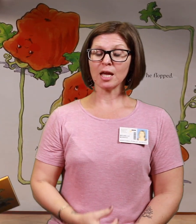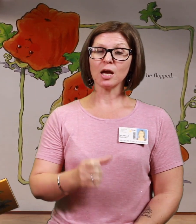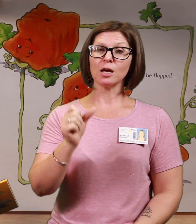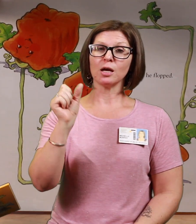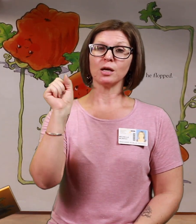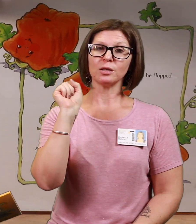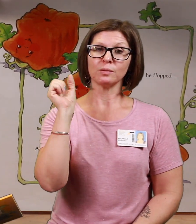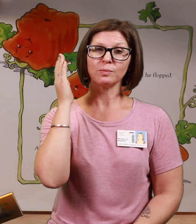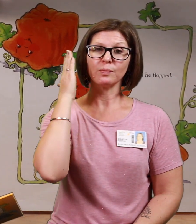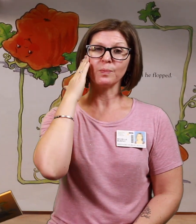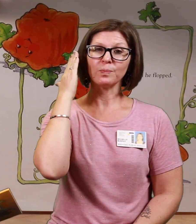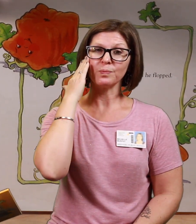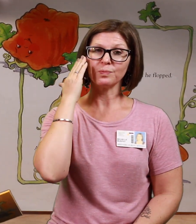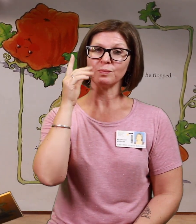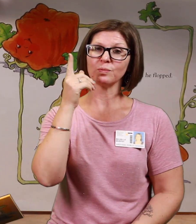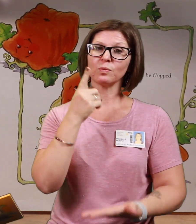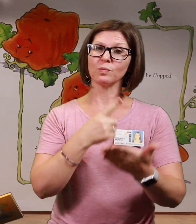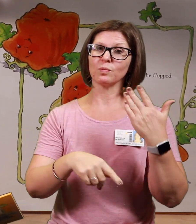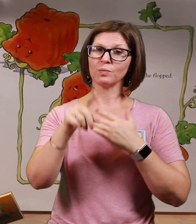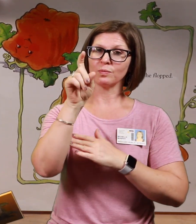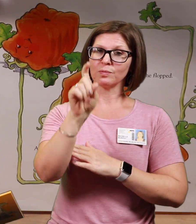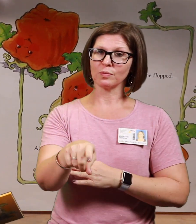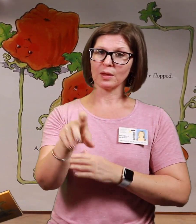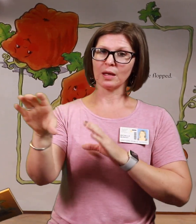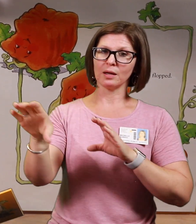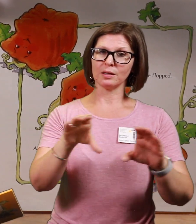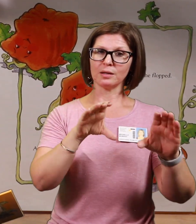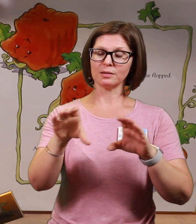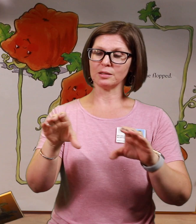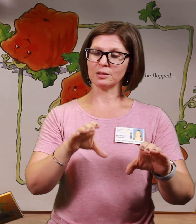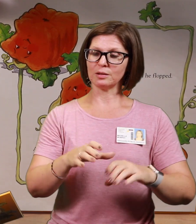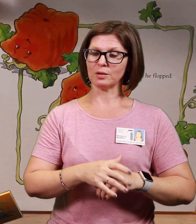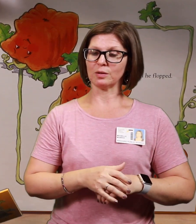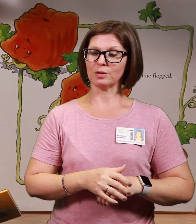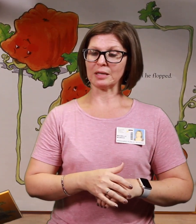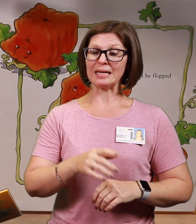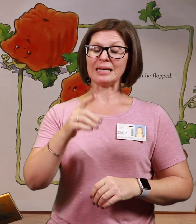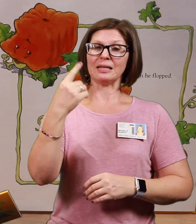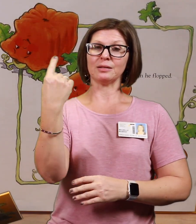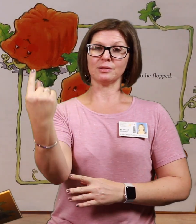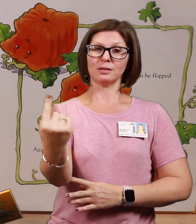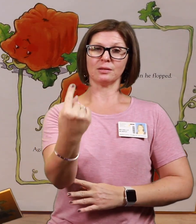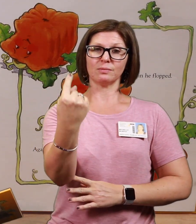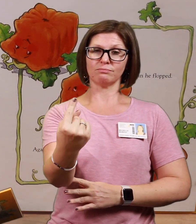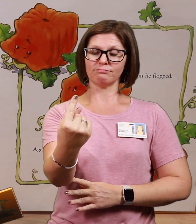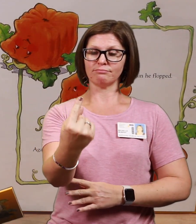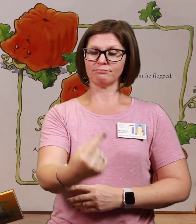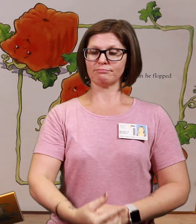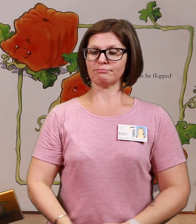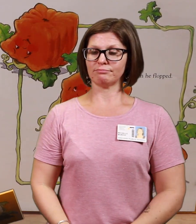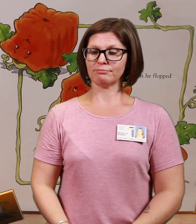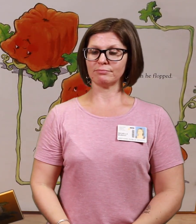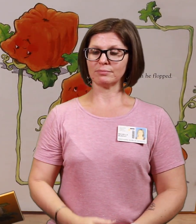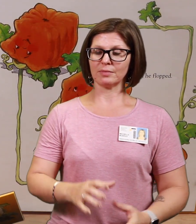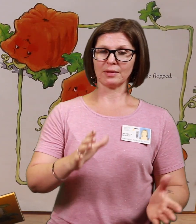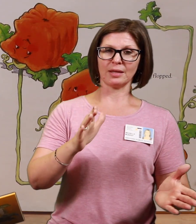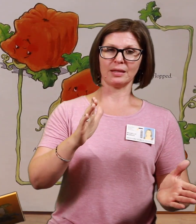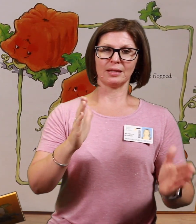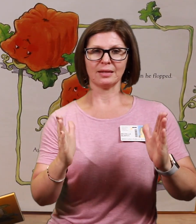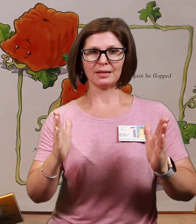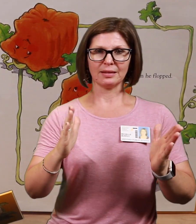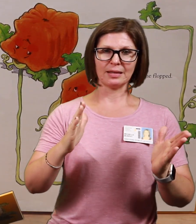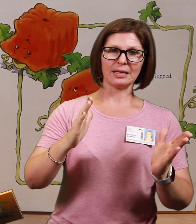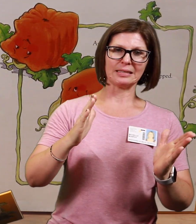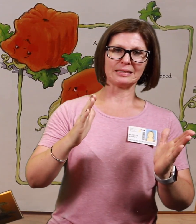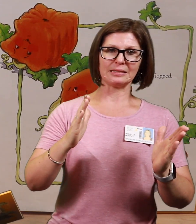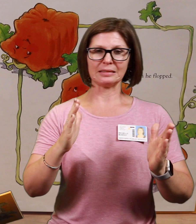Spookley knew what must be done. It was up to him. He was the one. He teetered.